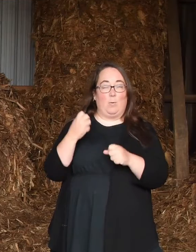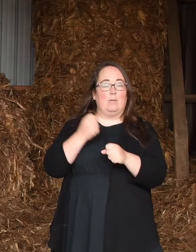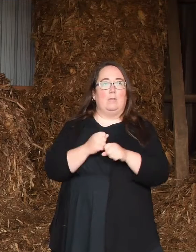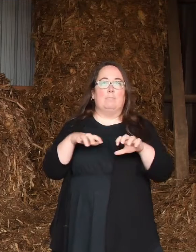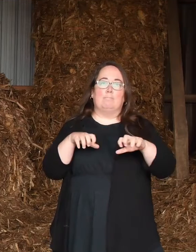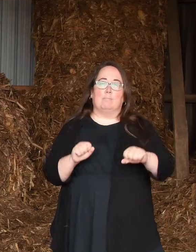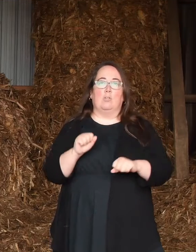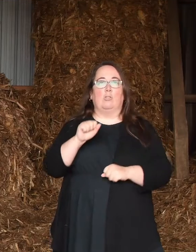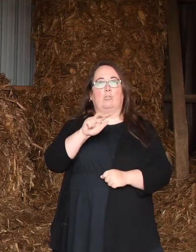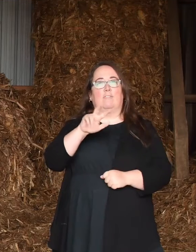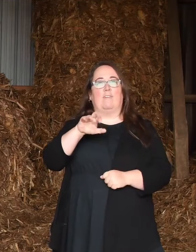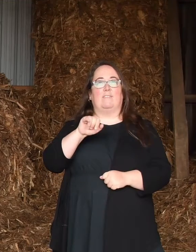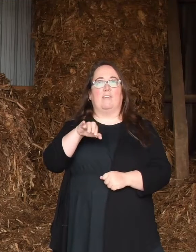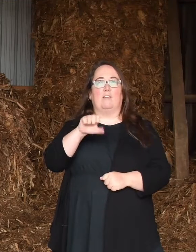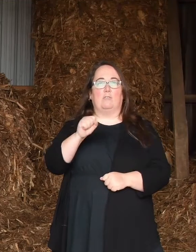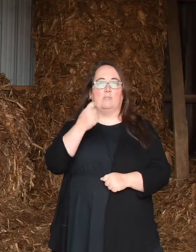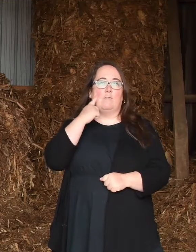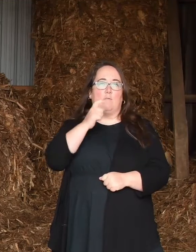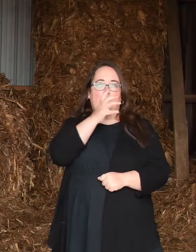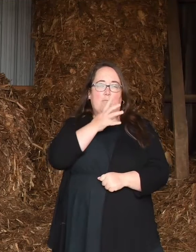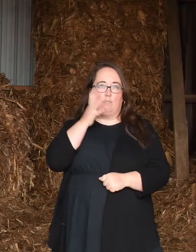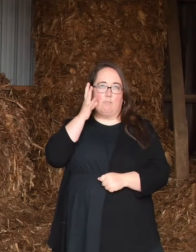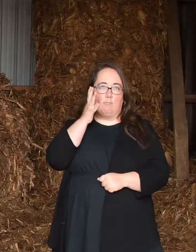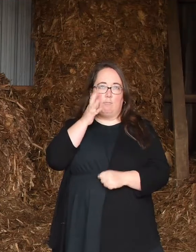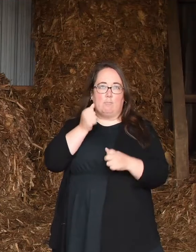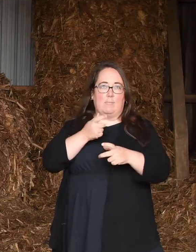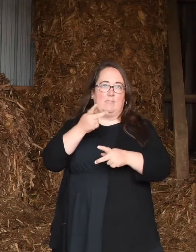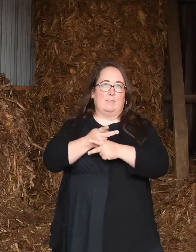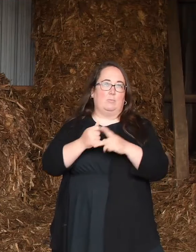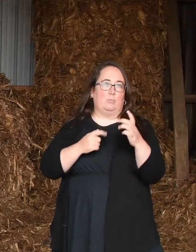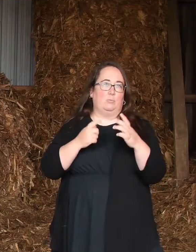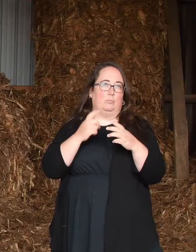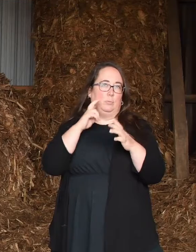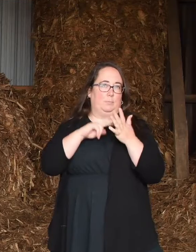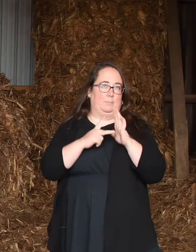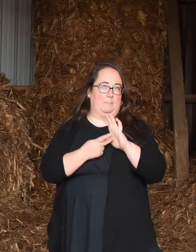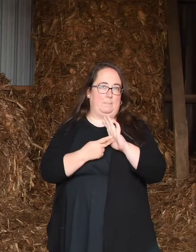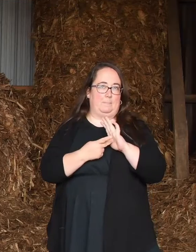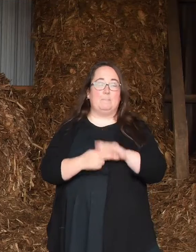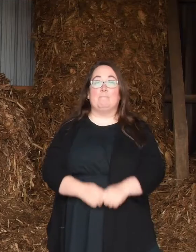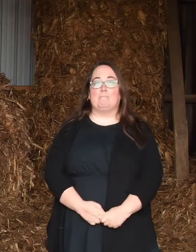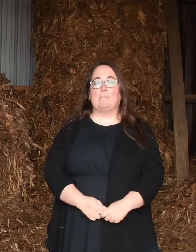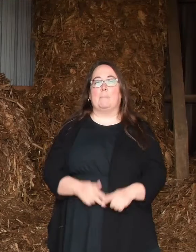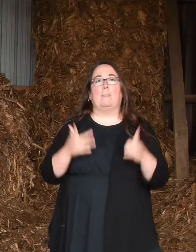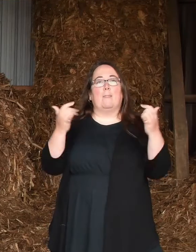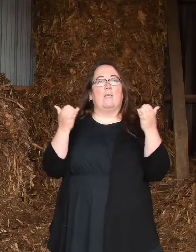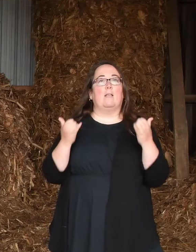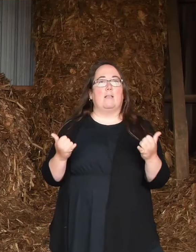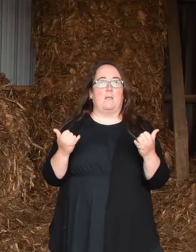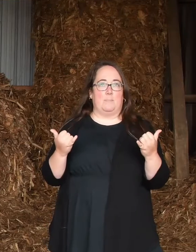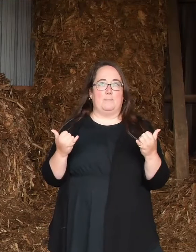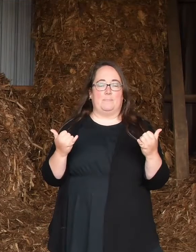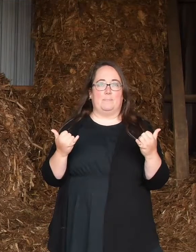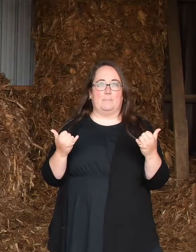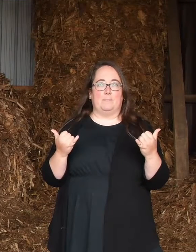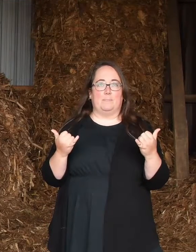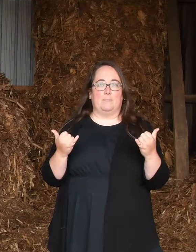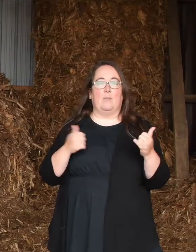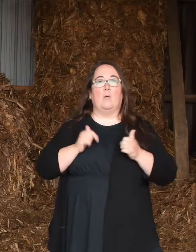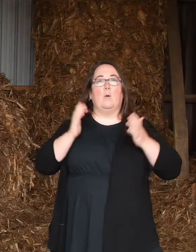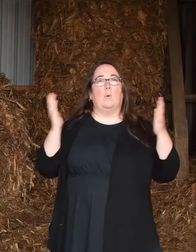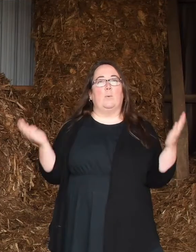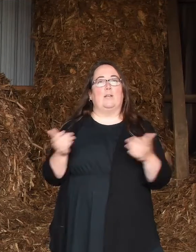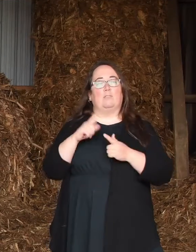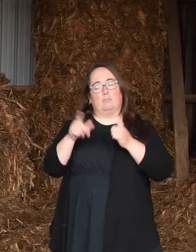securing 35 acres for agricultural preservation purposes. And now today, we're here